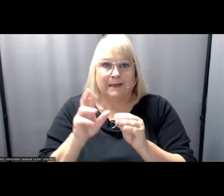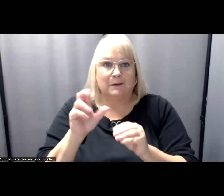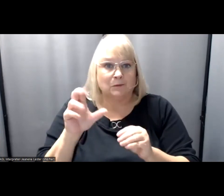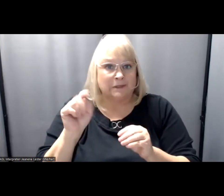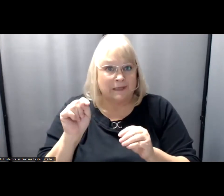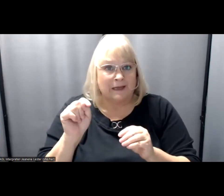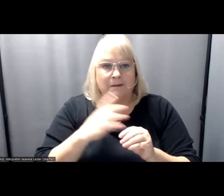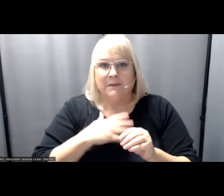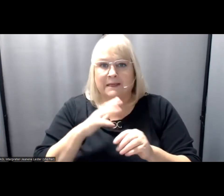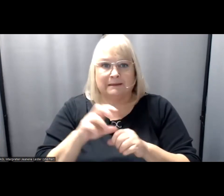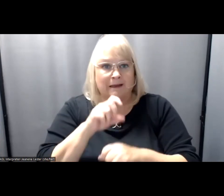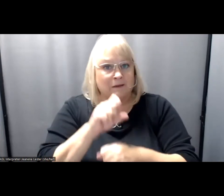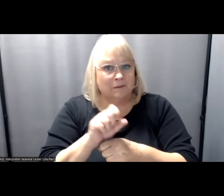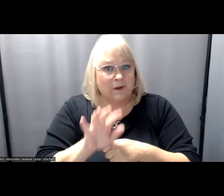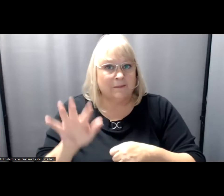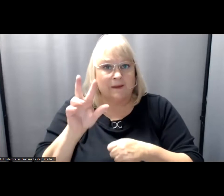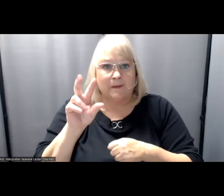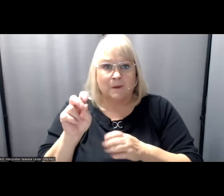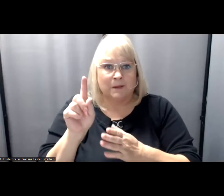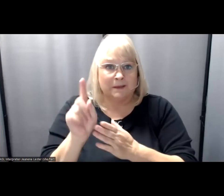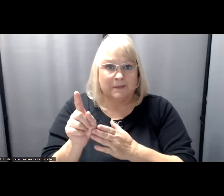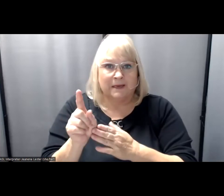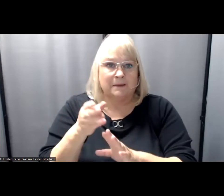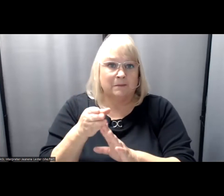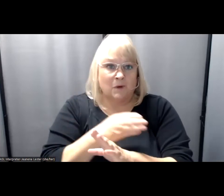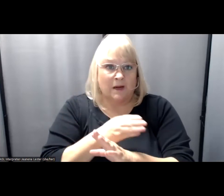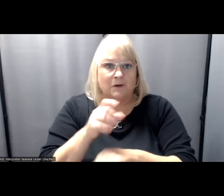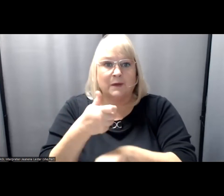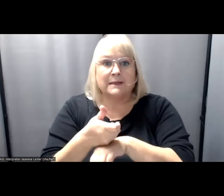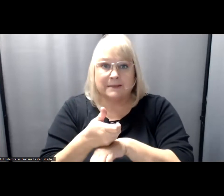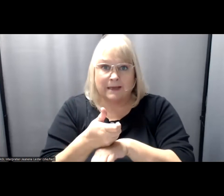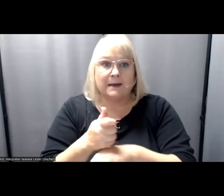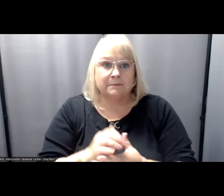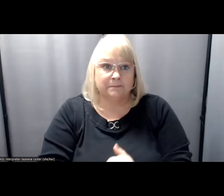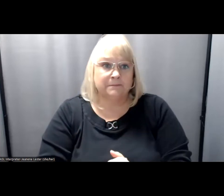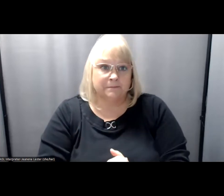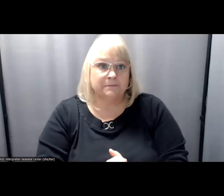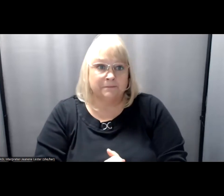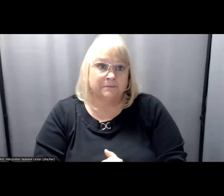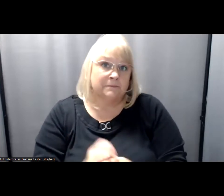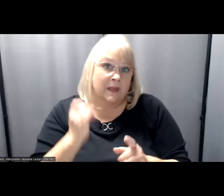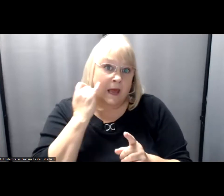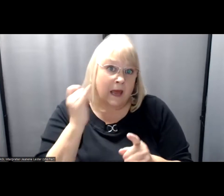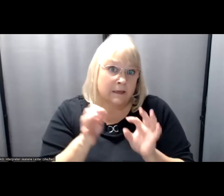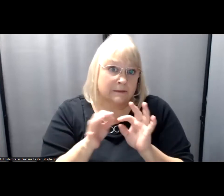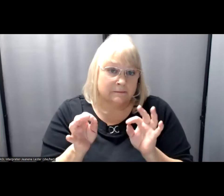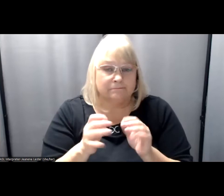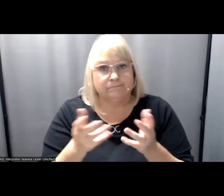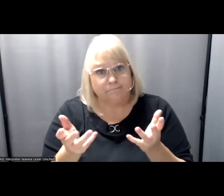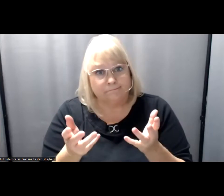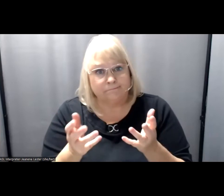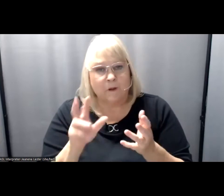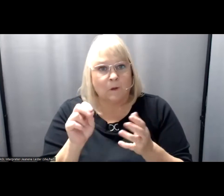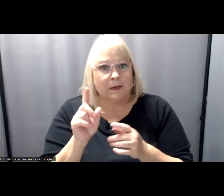Please schedule approximately 30 minutes prior to get set up. Okay, that's an ideal state. The date